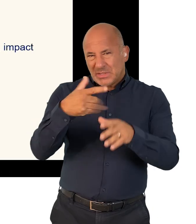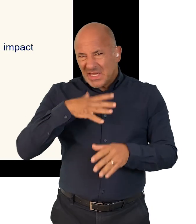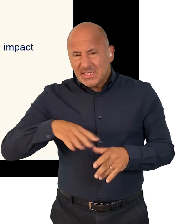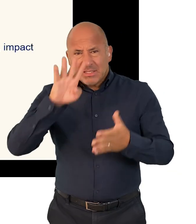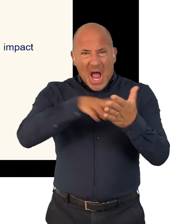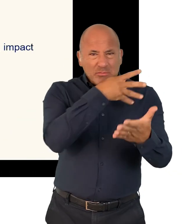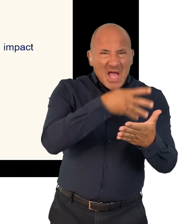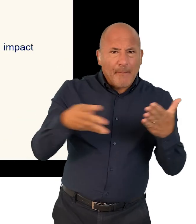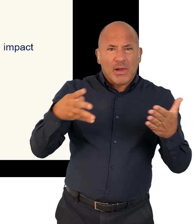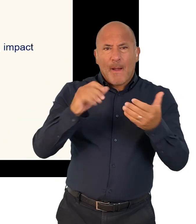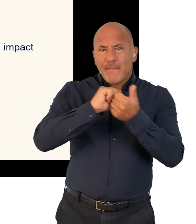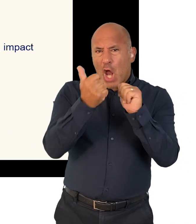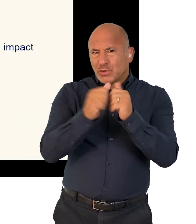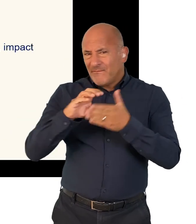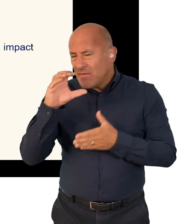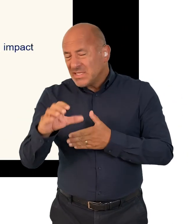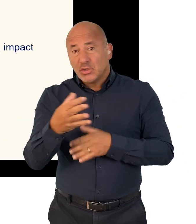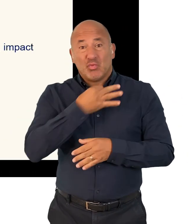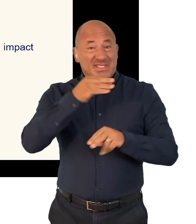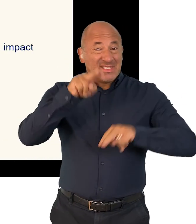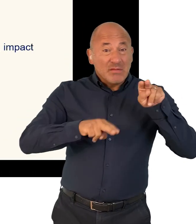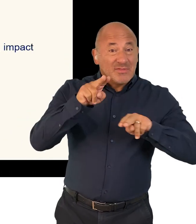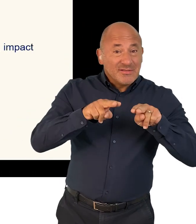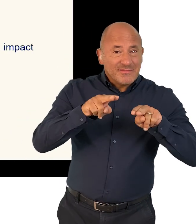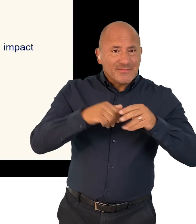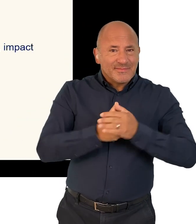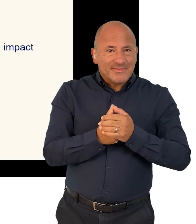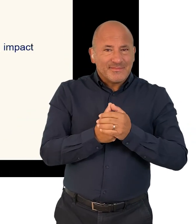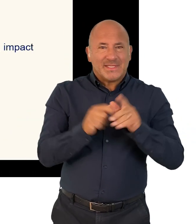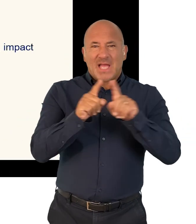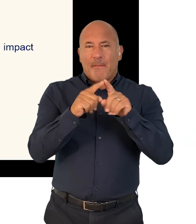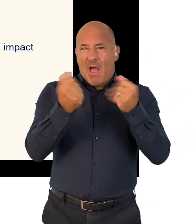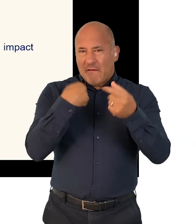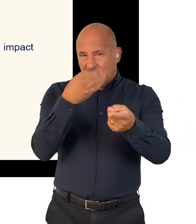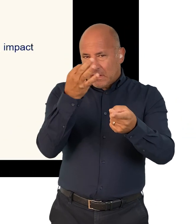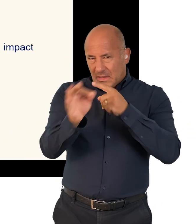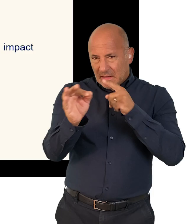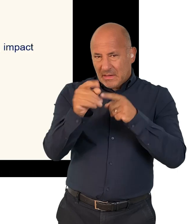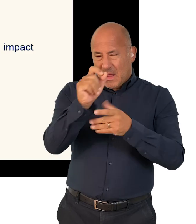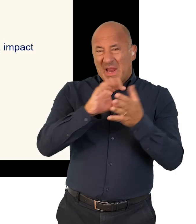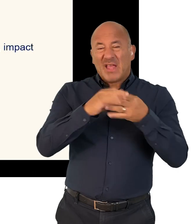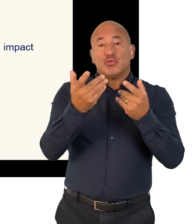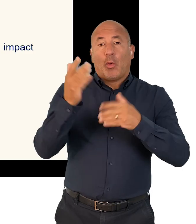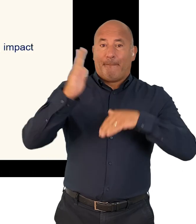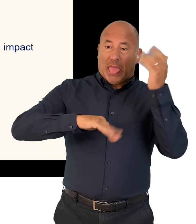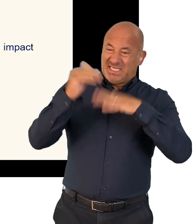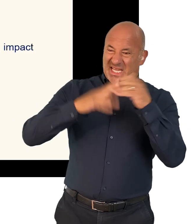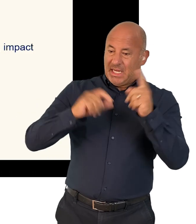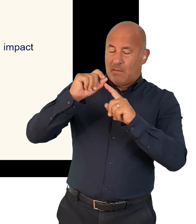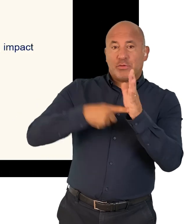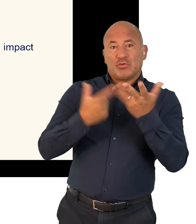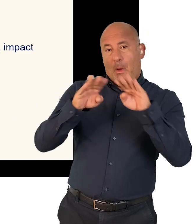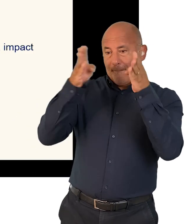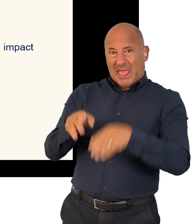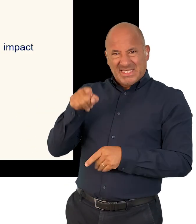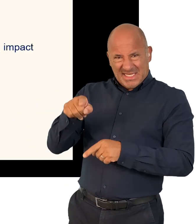need, timetables, partnership funding, and risk assessment. There'll also be specific detail about what will be needed in applications for